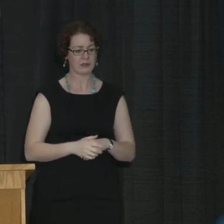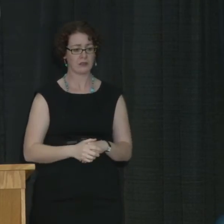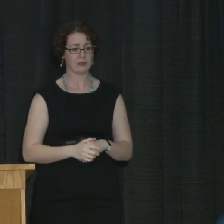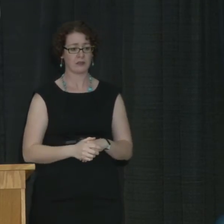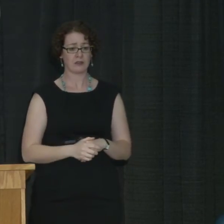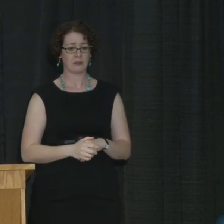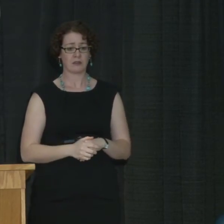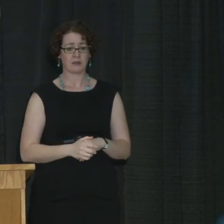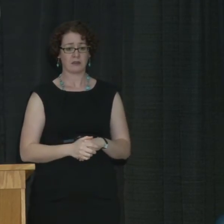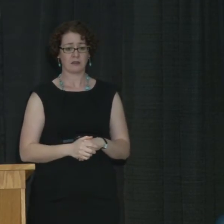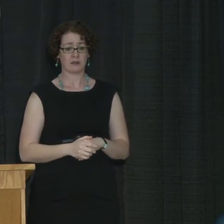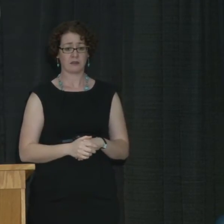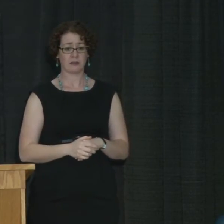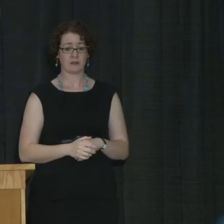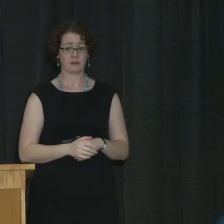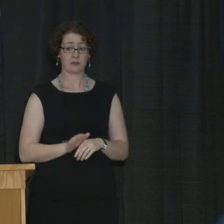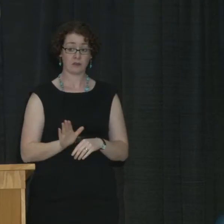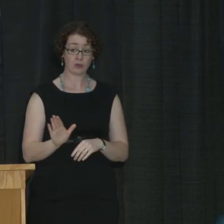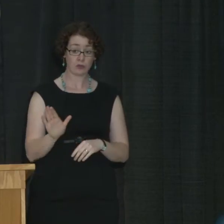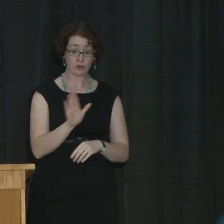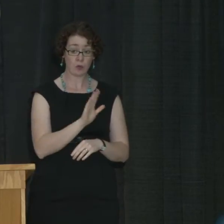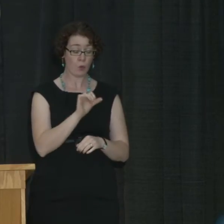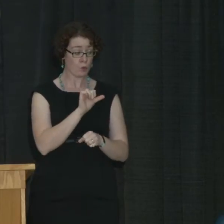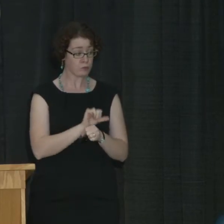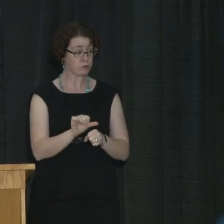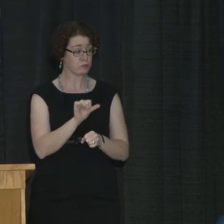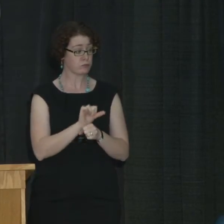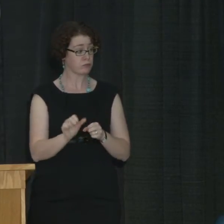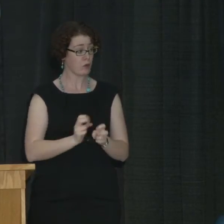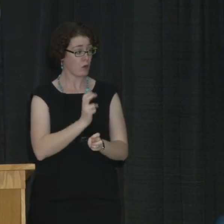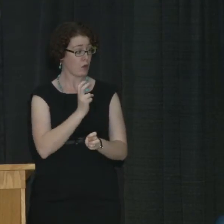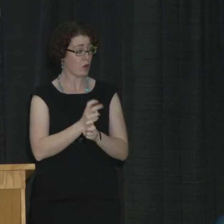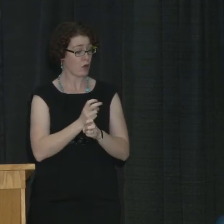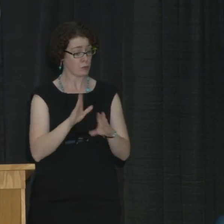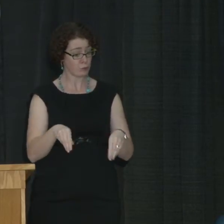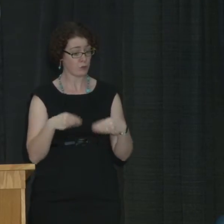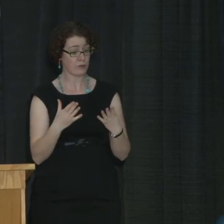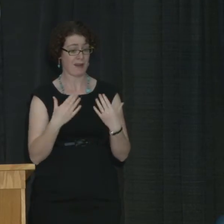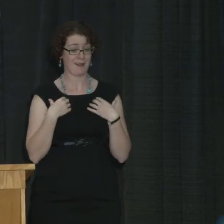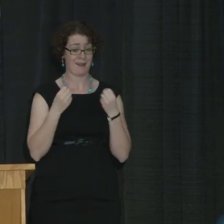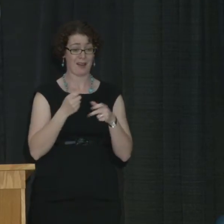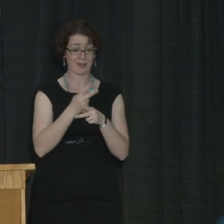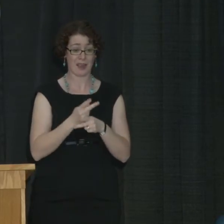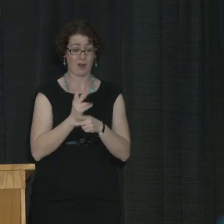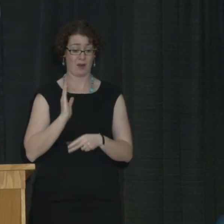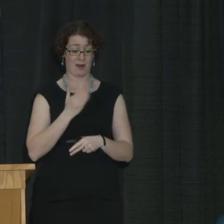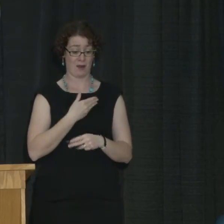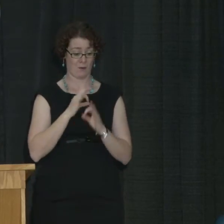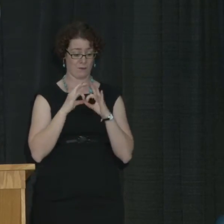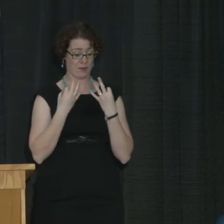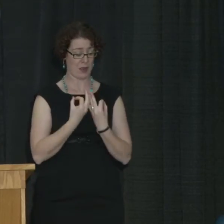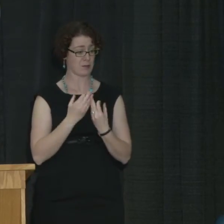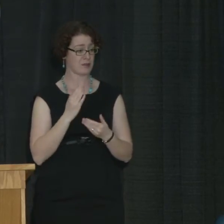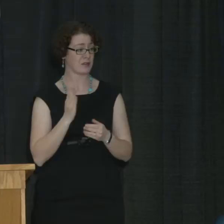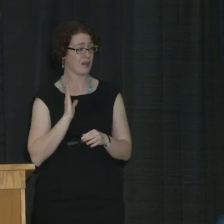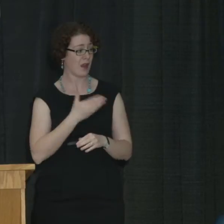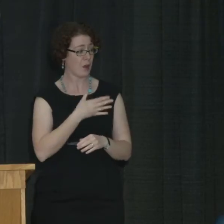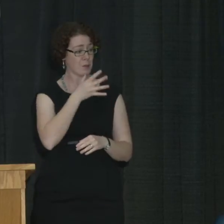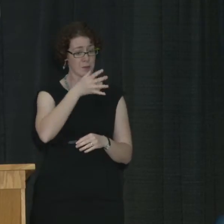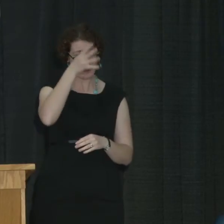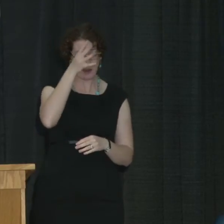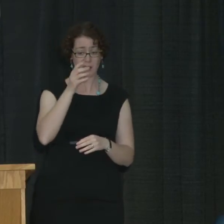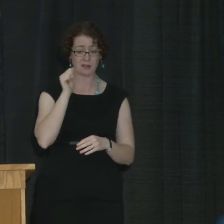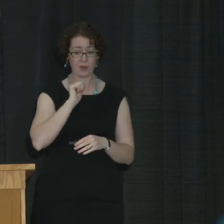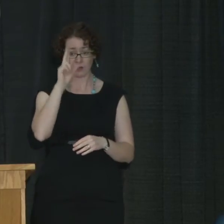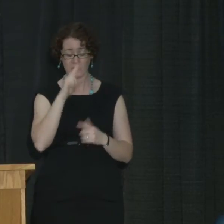you people who are working so hard to provide health care to our families and to our loved ones make